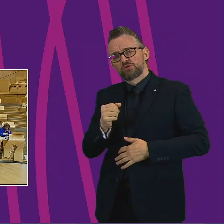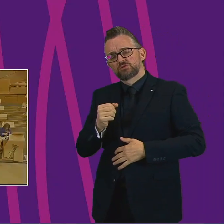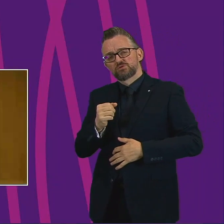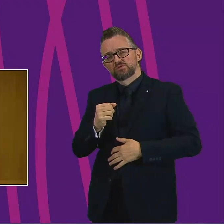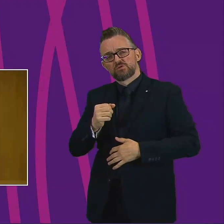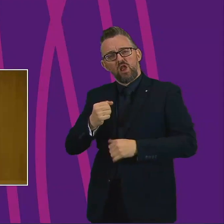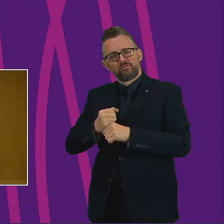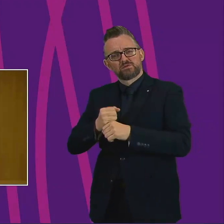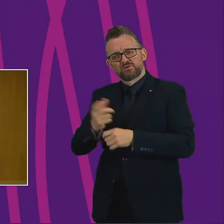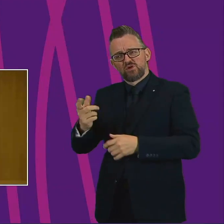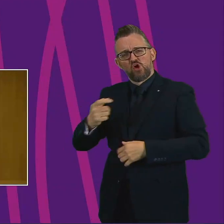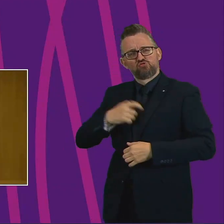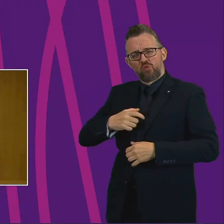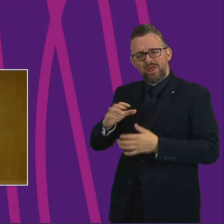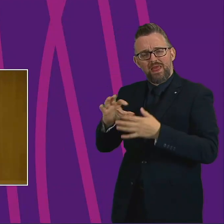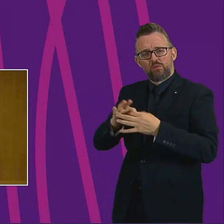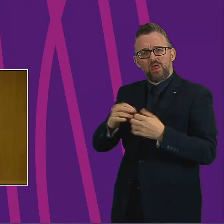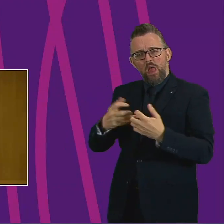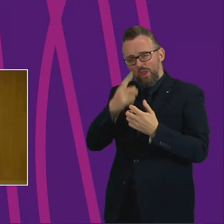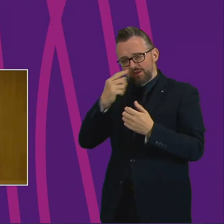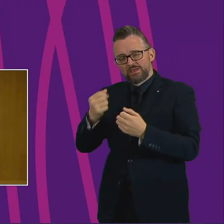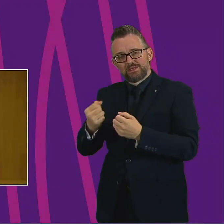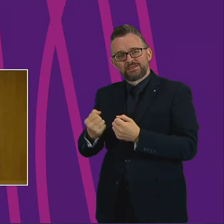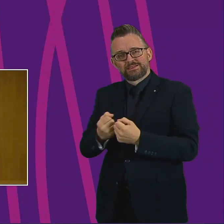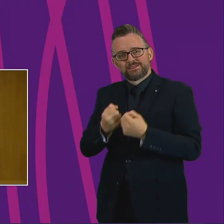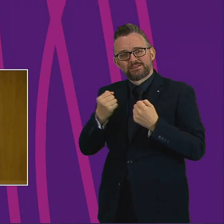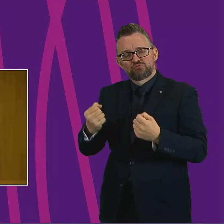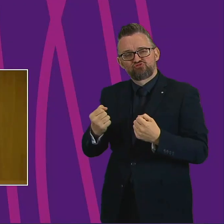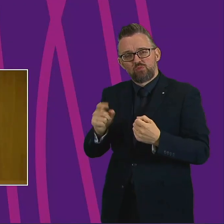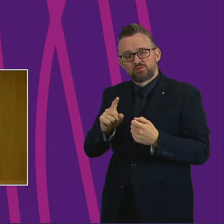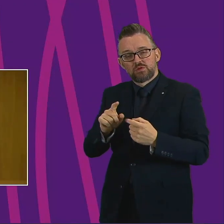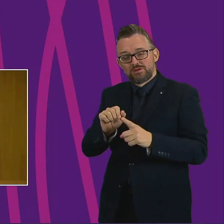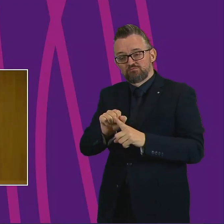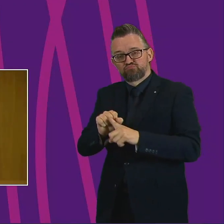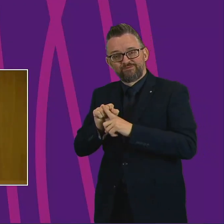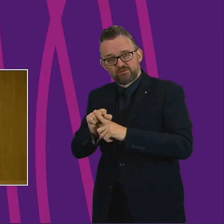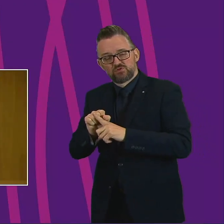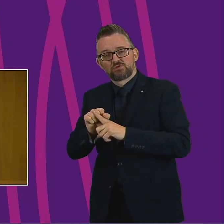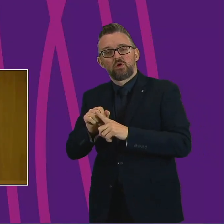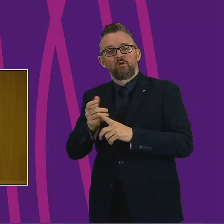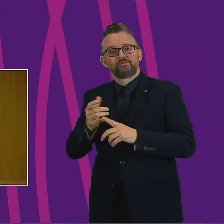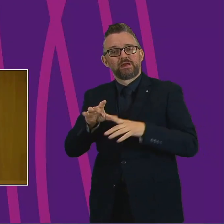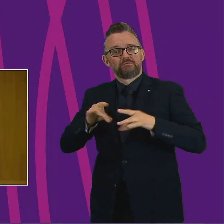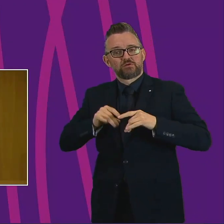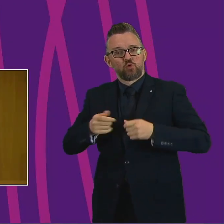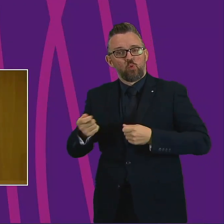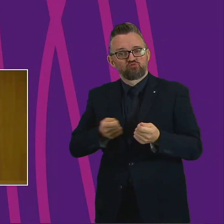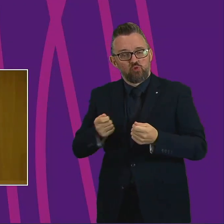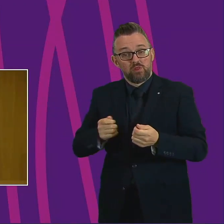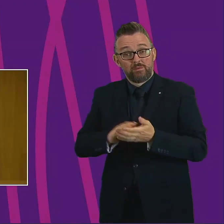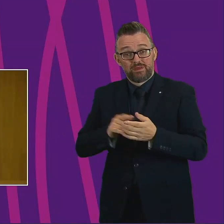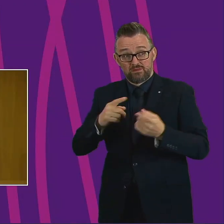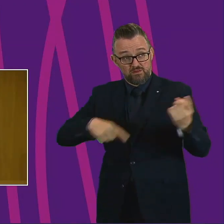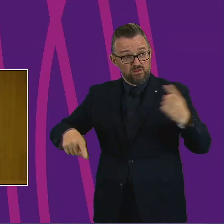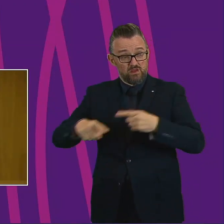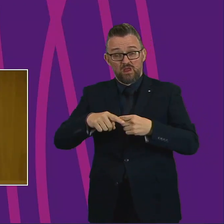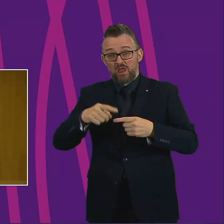announced in the programme for government to strengthen infection prevention and control have in ensuring that we have a wide range of skills and